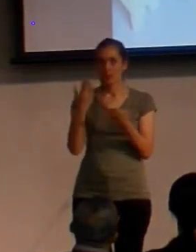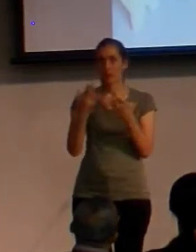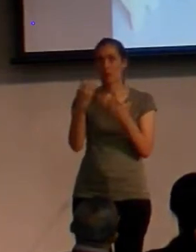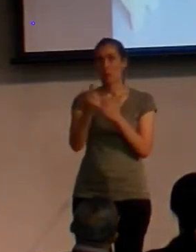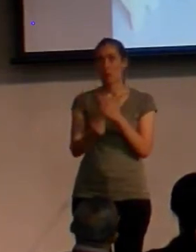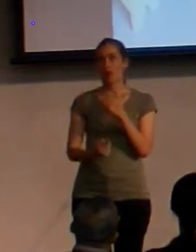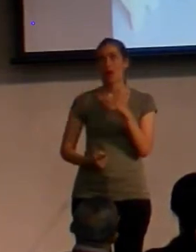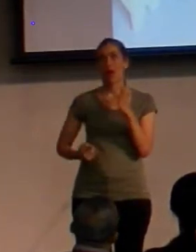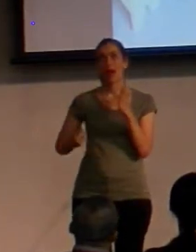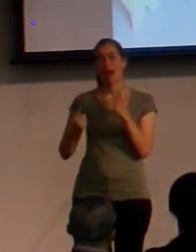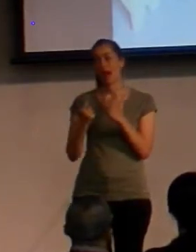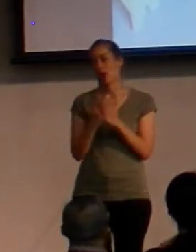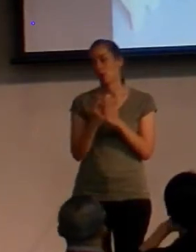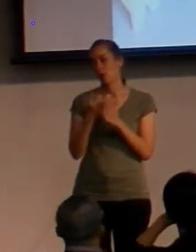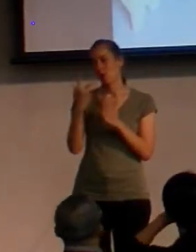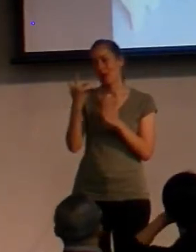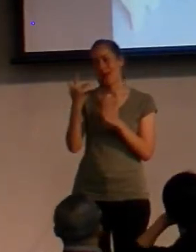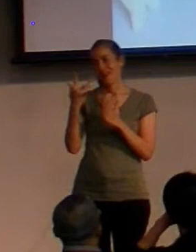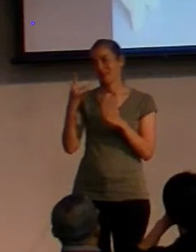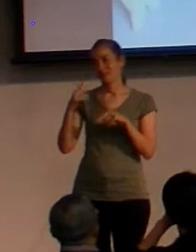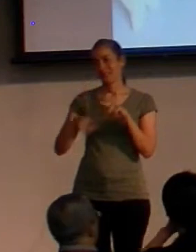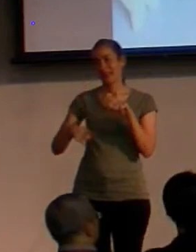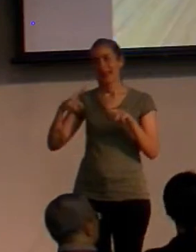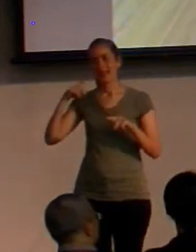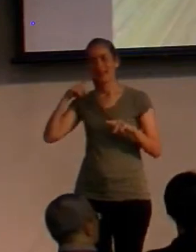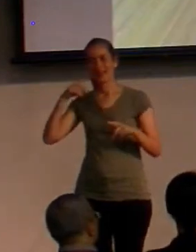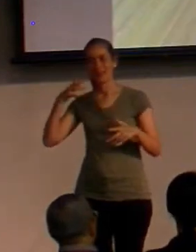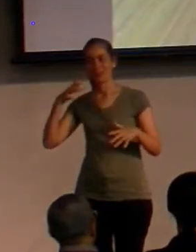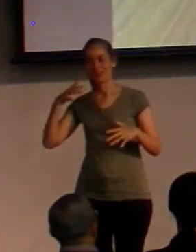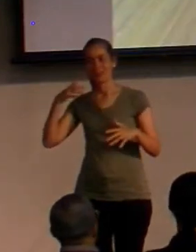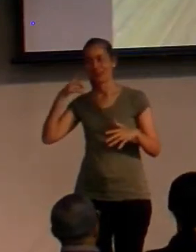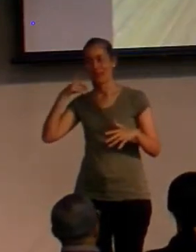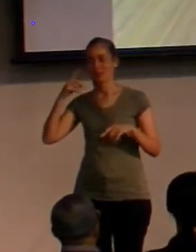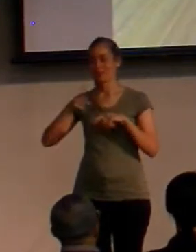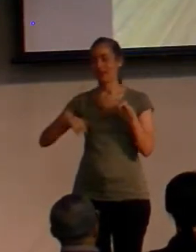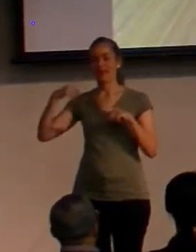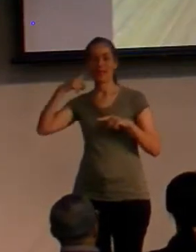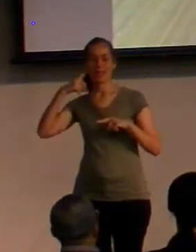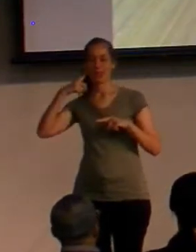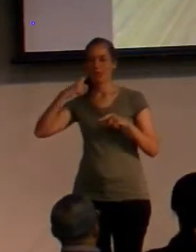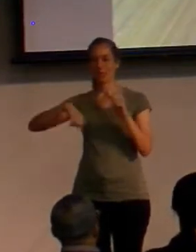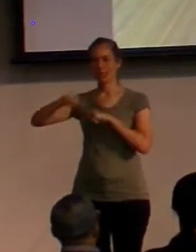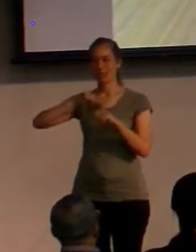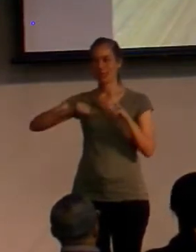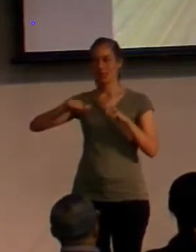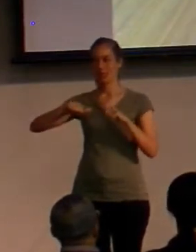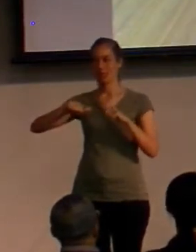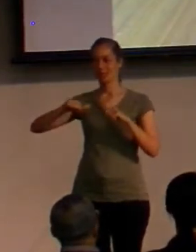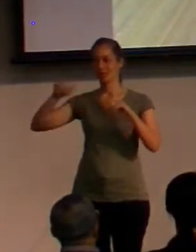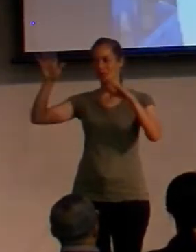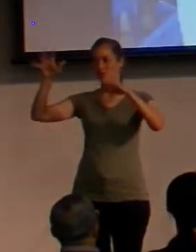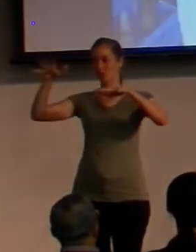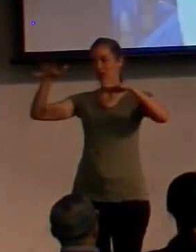hour because we couldn't even hear each other scream. Some of the members of the church there,